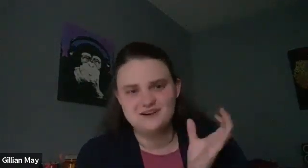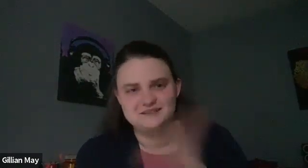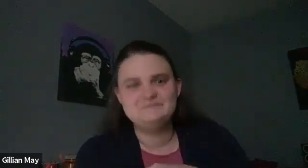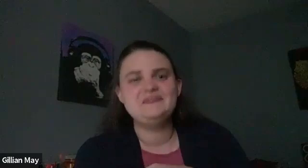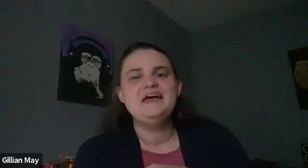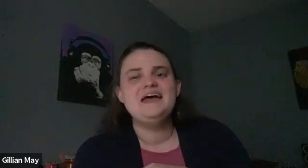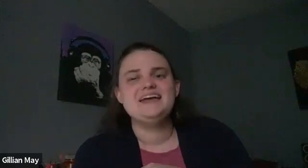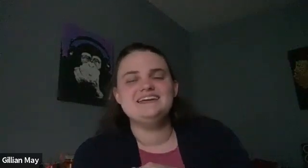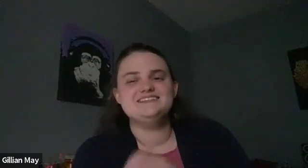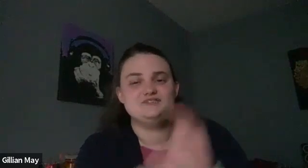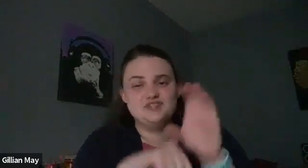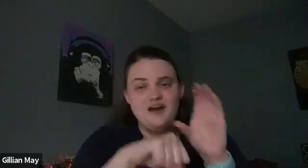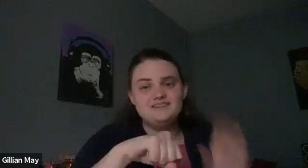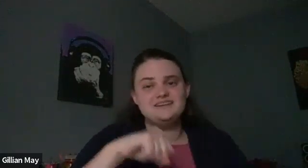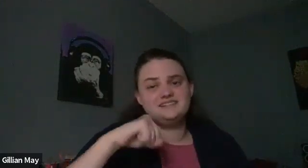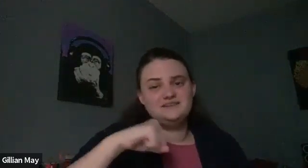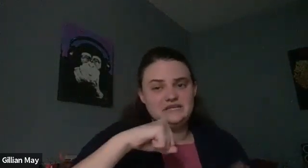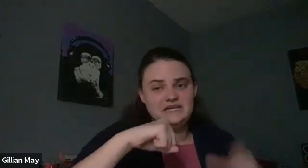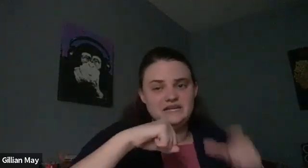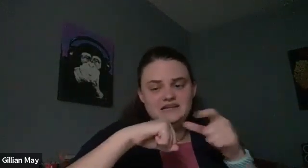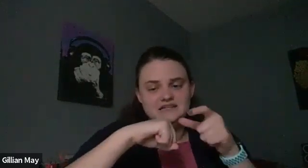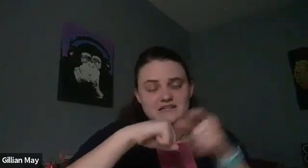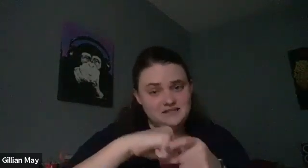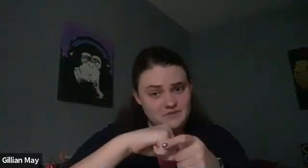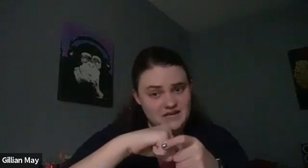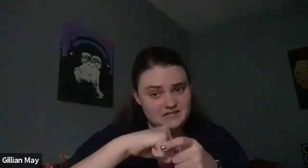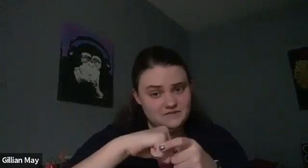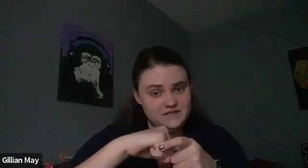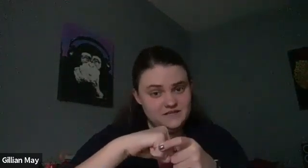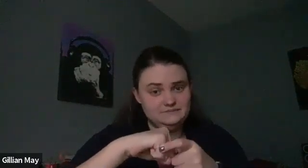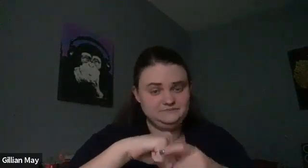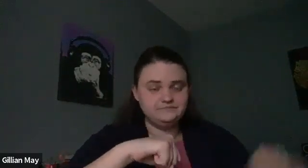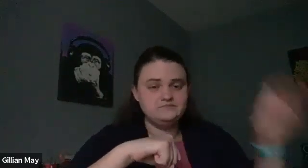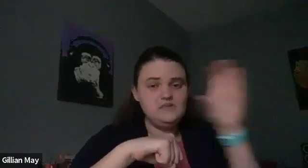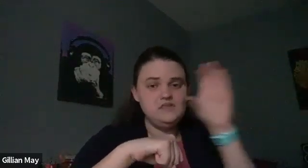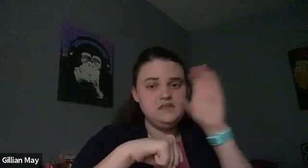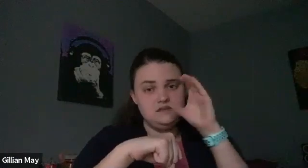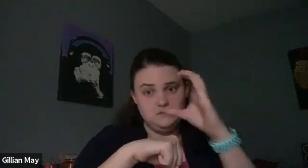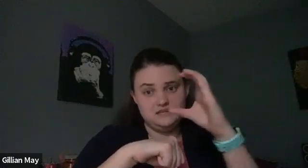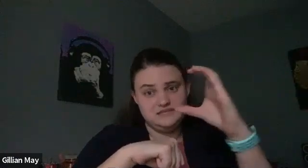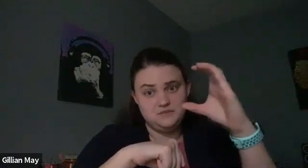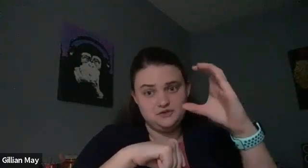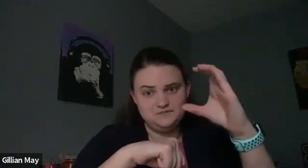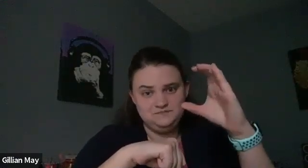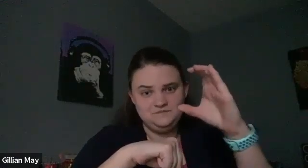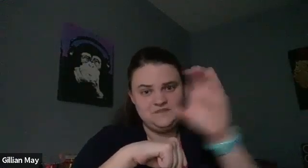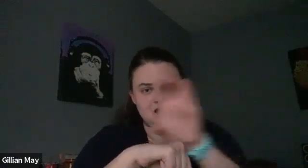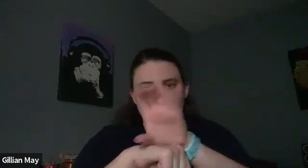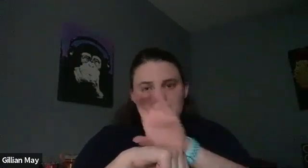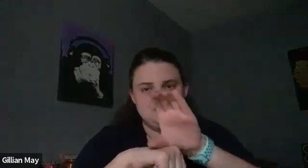chocolate. So chocolate is going to be non-dominant hand is fist. You make a C motion and you put it